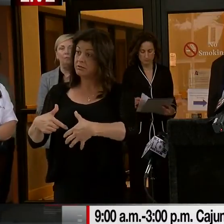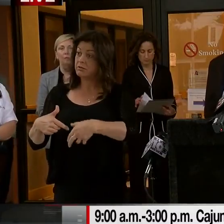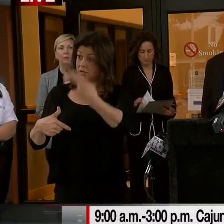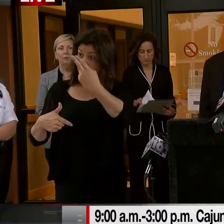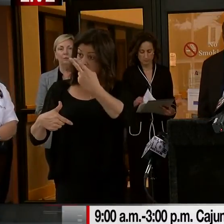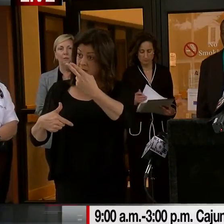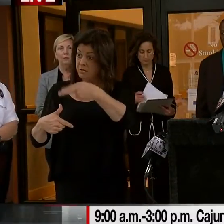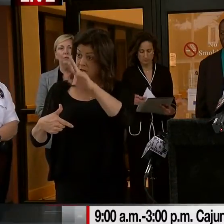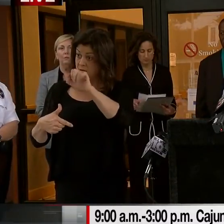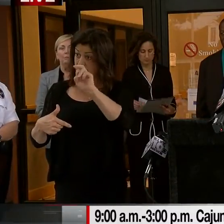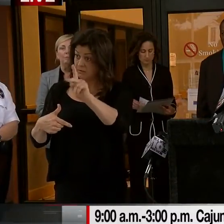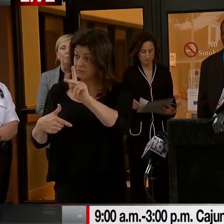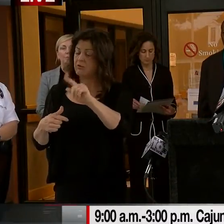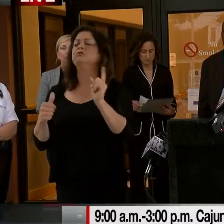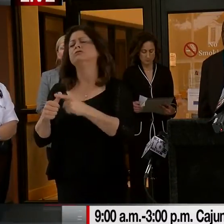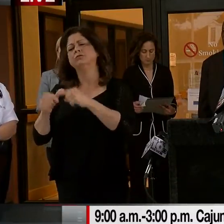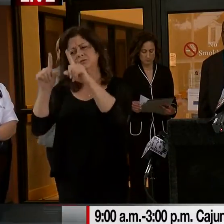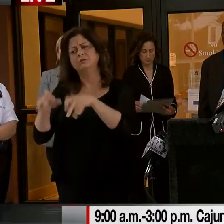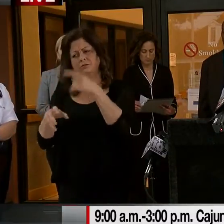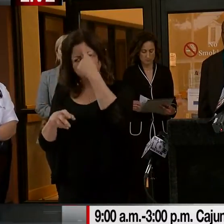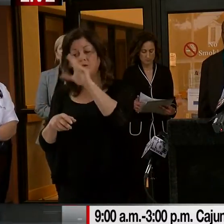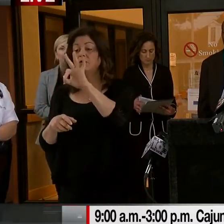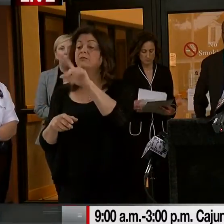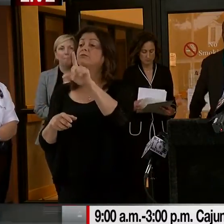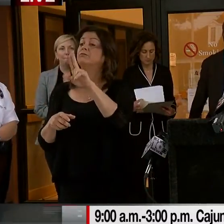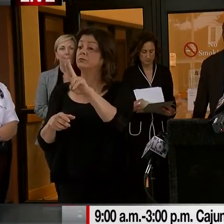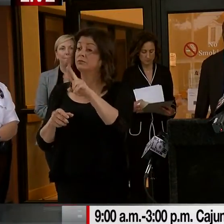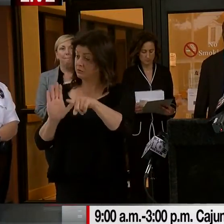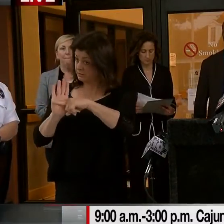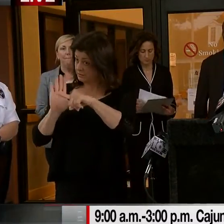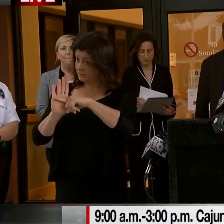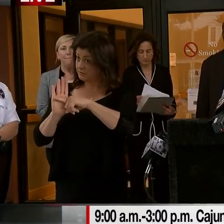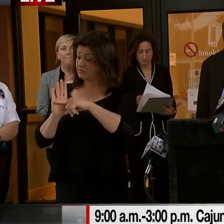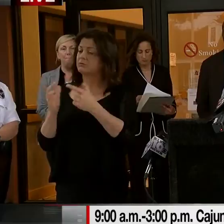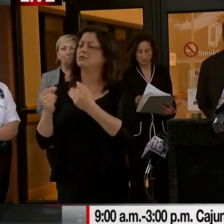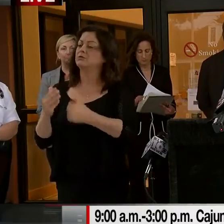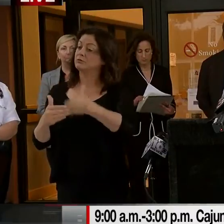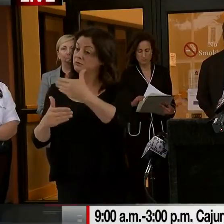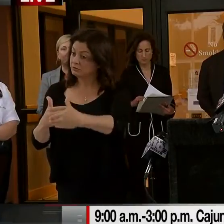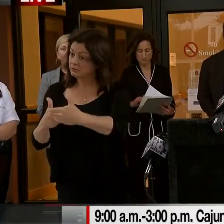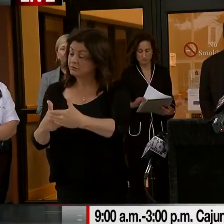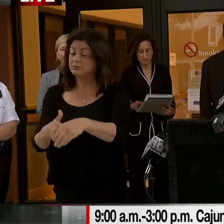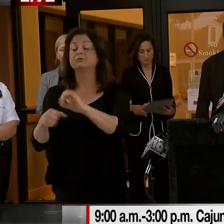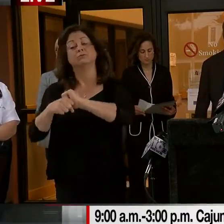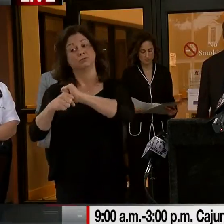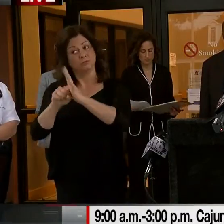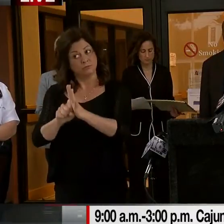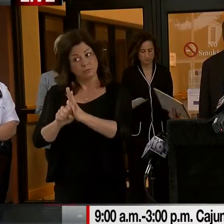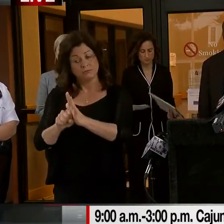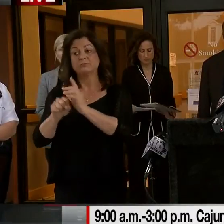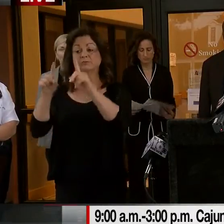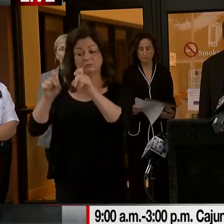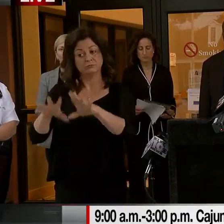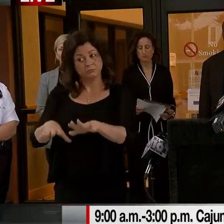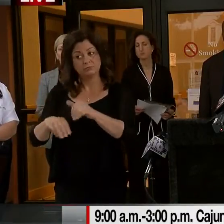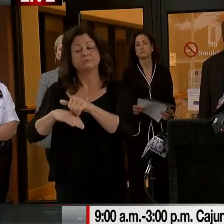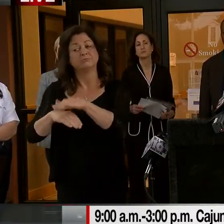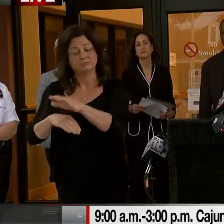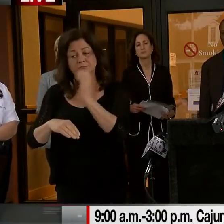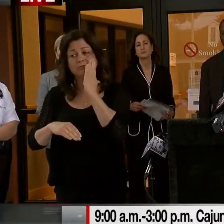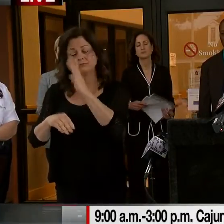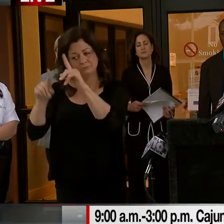tested for the flu. If they are flu negative, that specimen will be sent in for COVID-19 testing. Who is